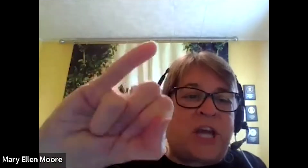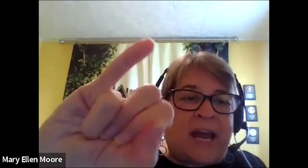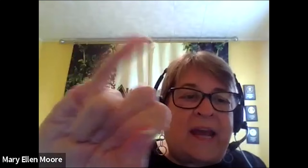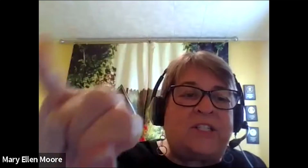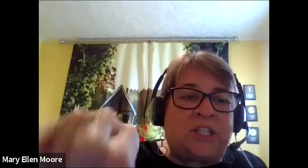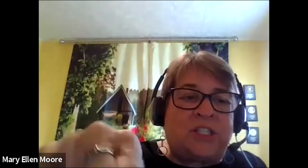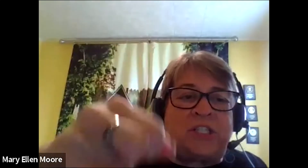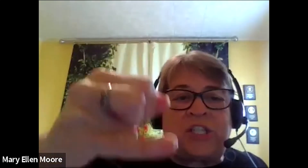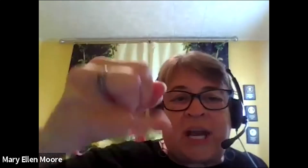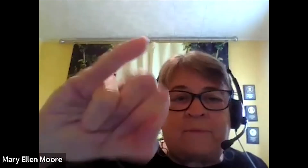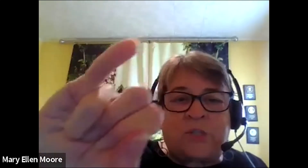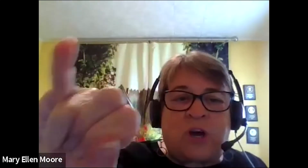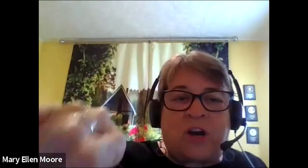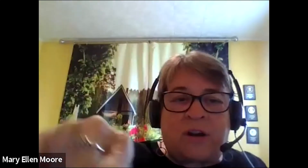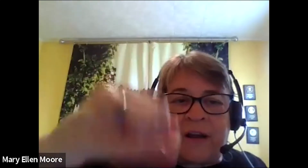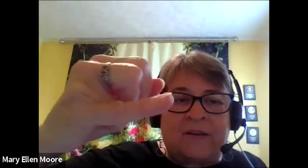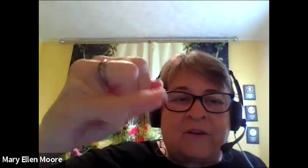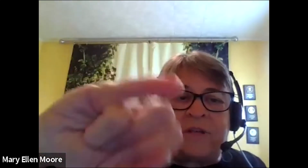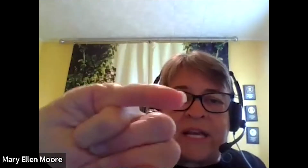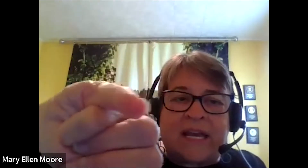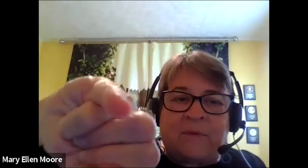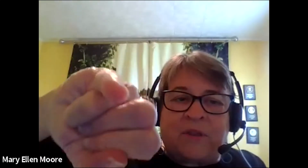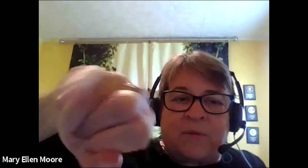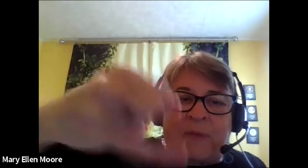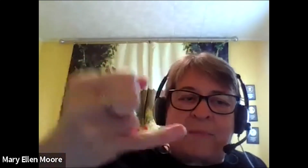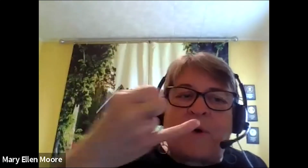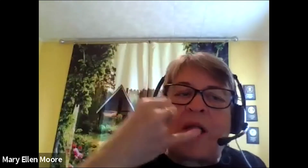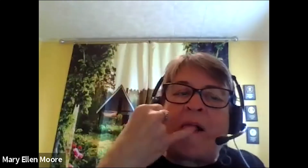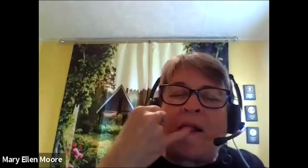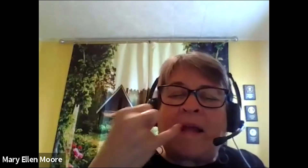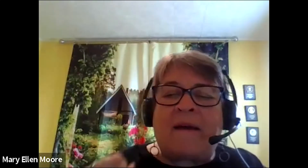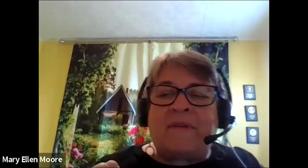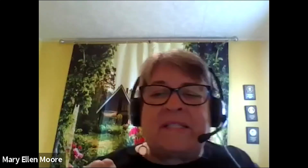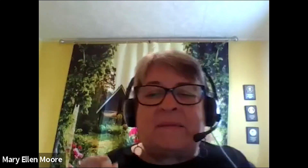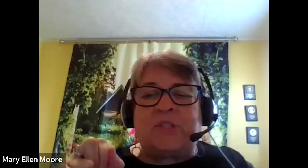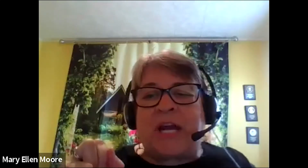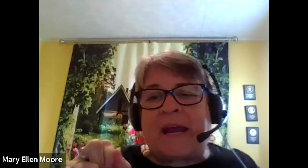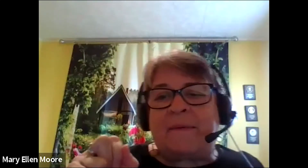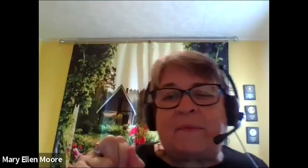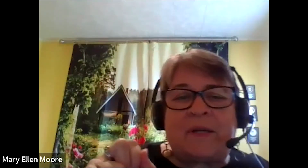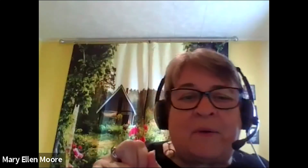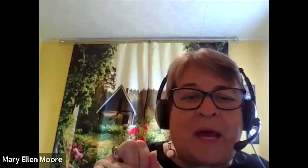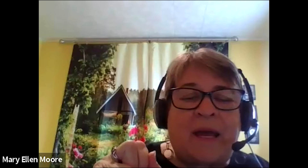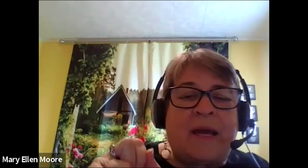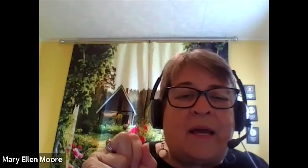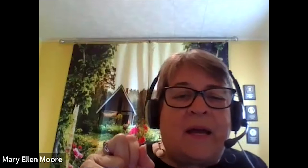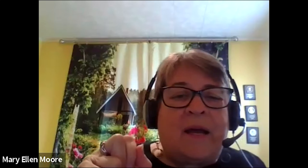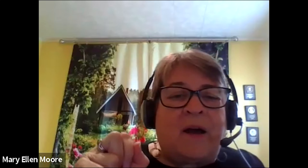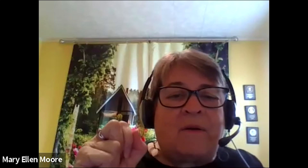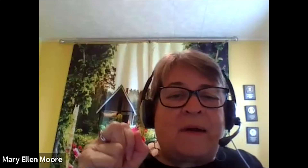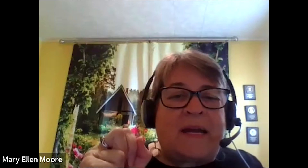J, jam jar, and you're licking with your pit, having some jam. Okay. All right.